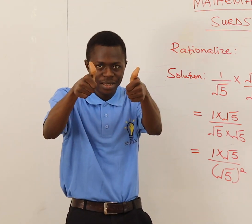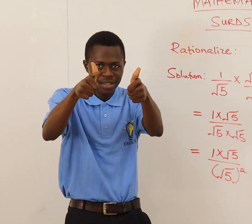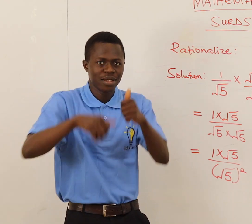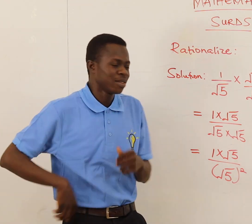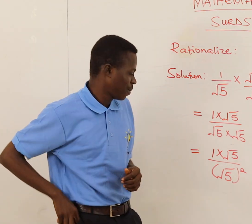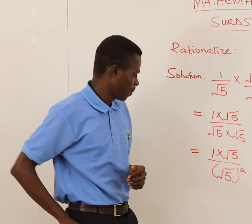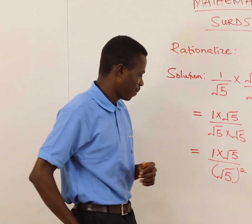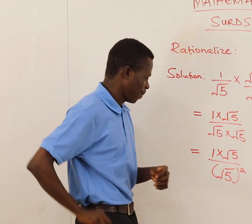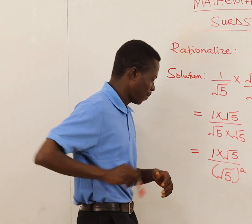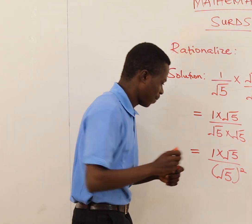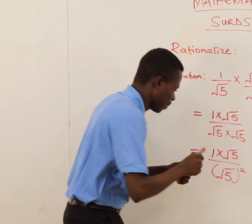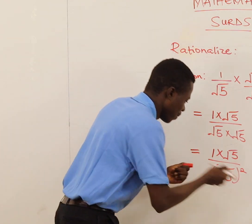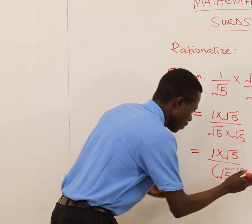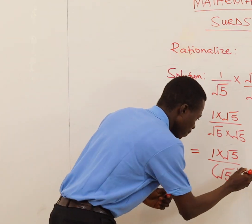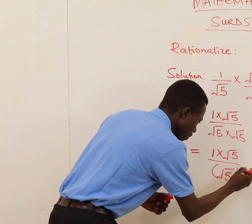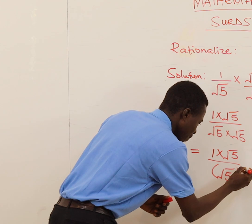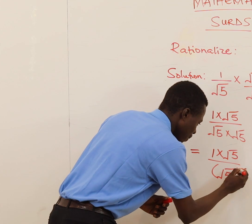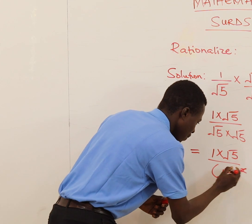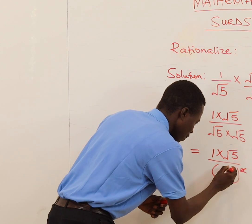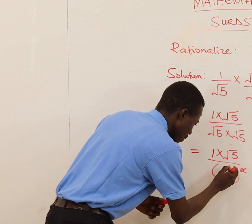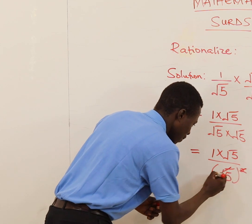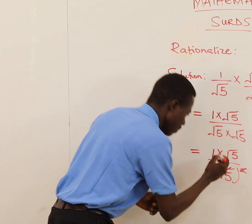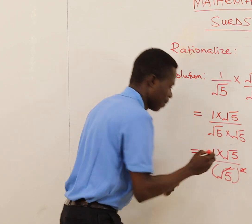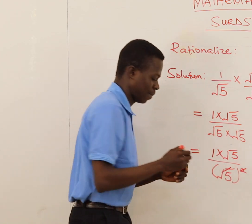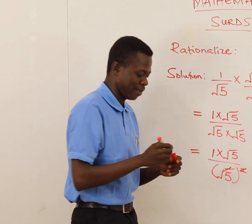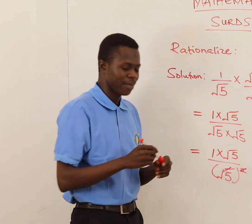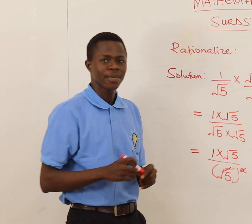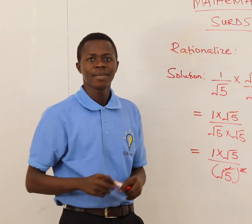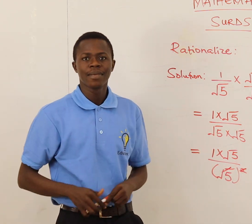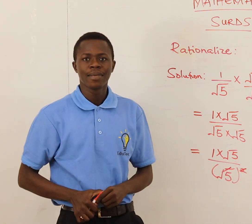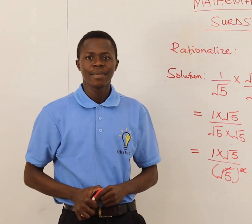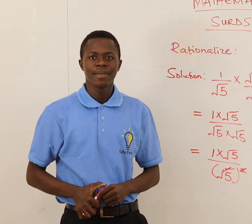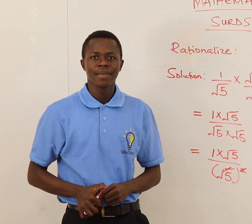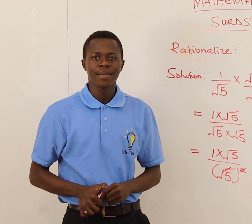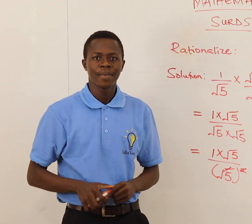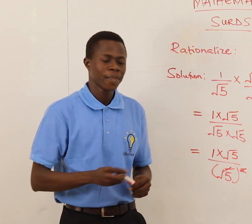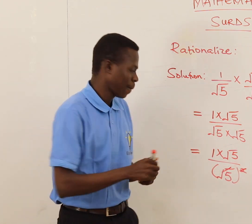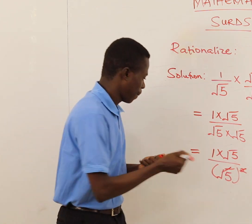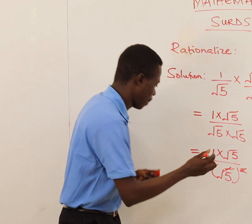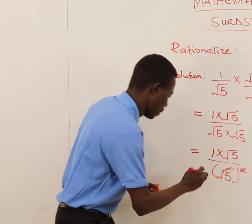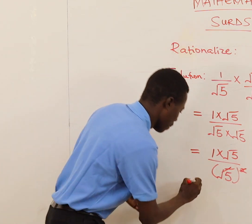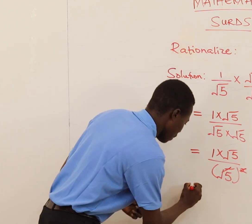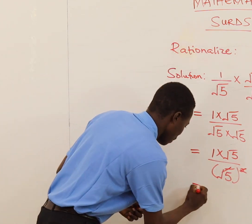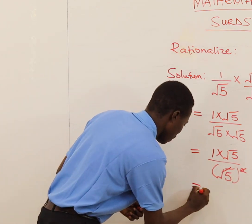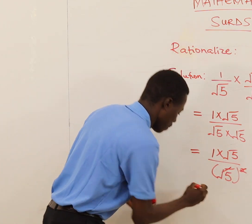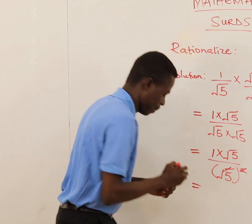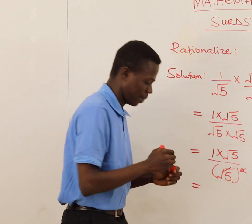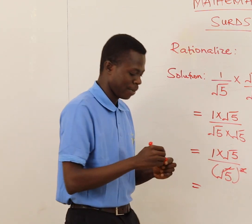So now we also know that the power 2 will cancel the square root sign, leaving 5 as